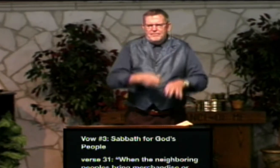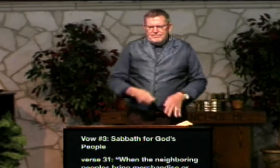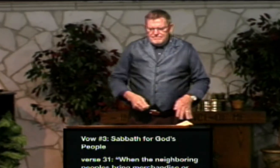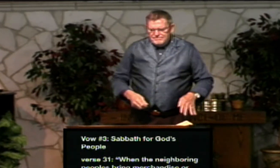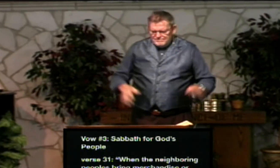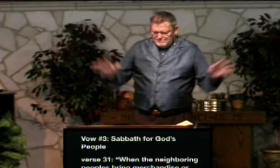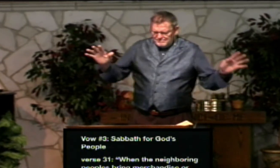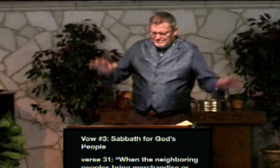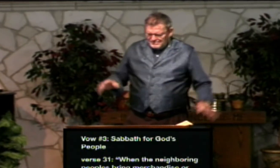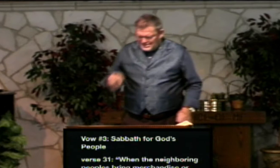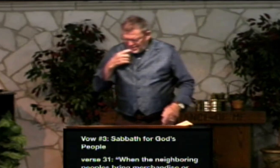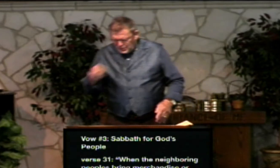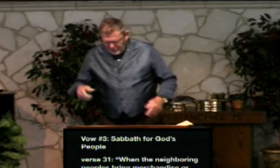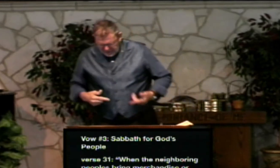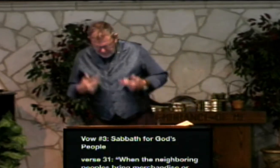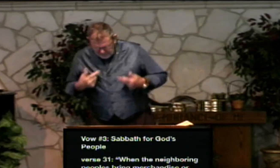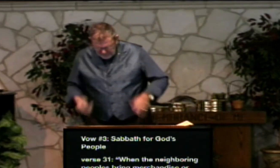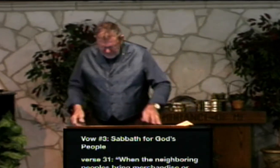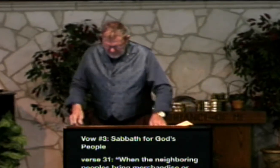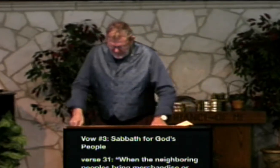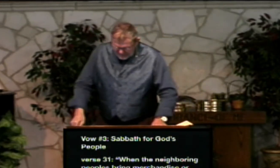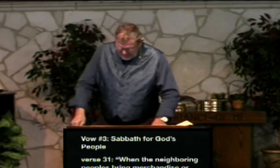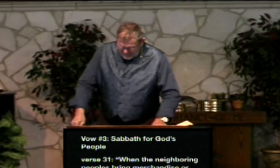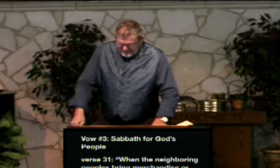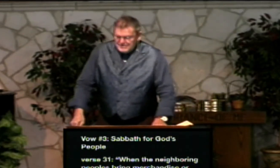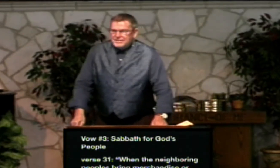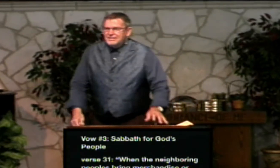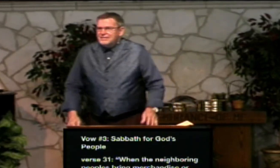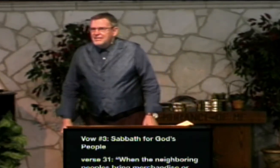wrapped it up, and said, "You'll live."